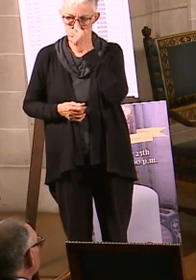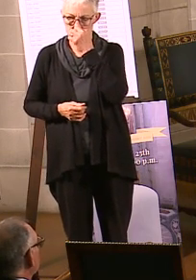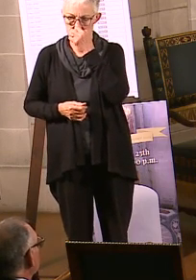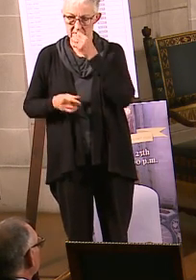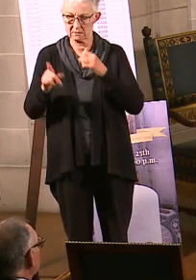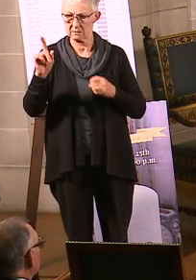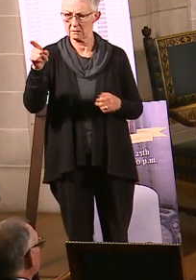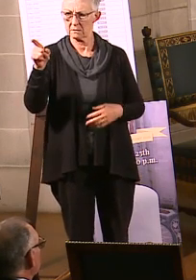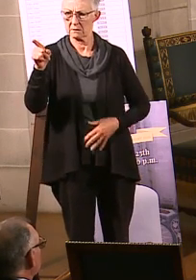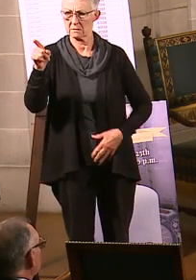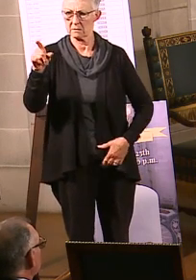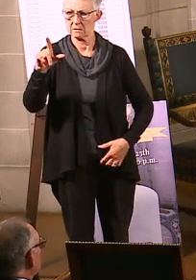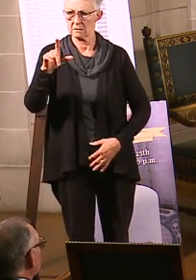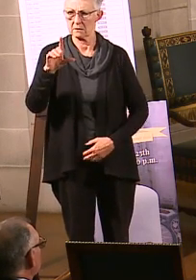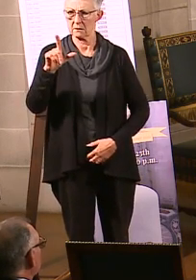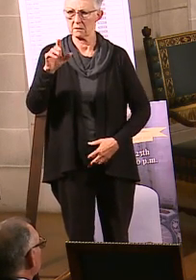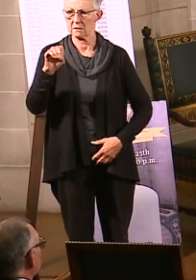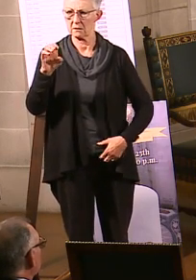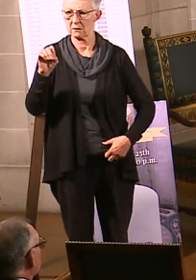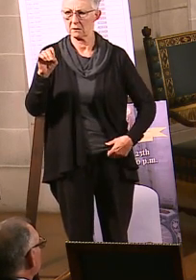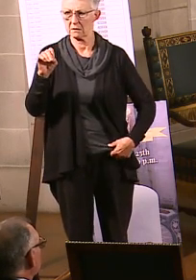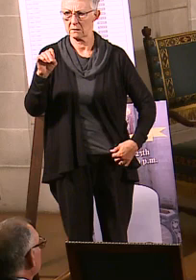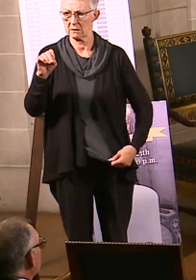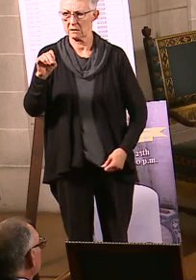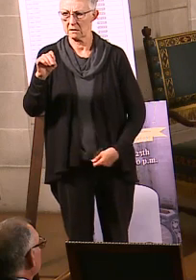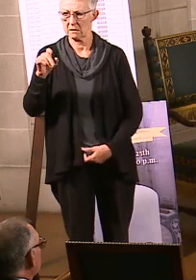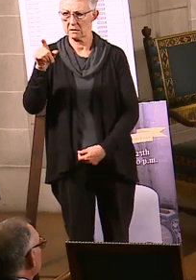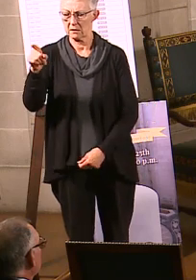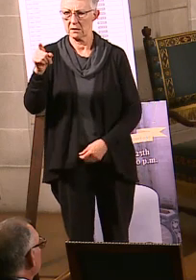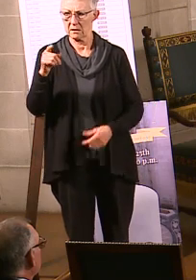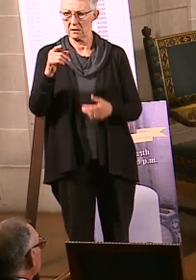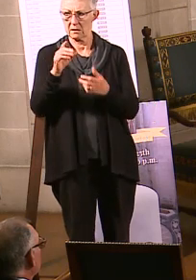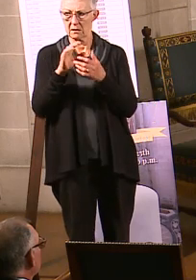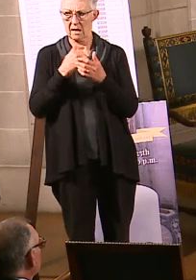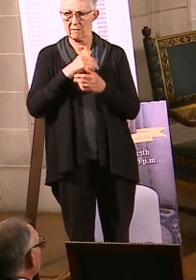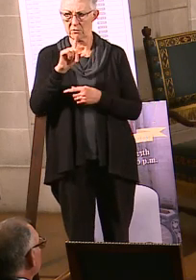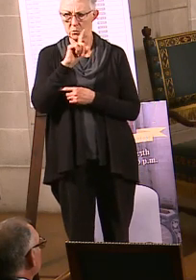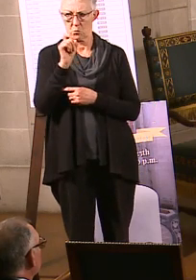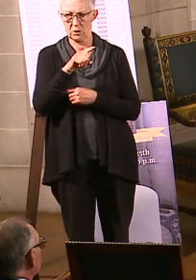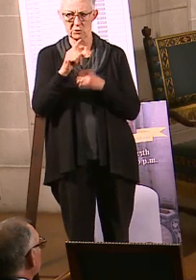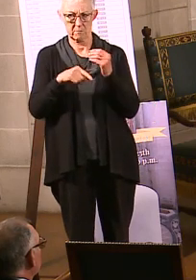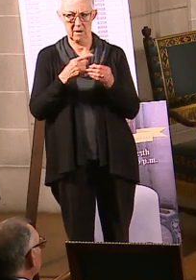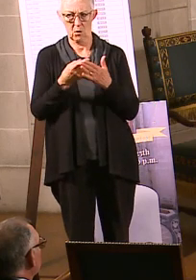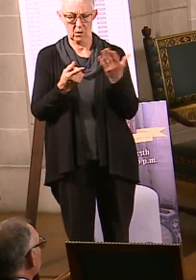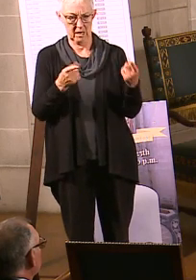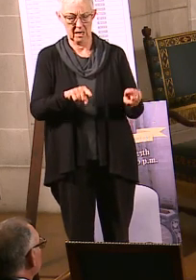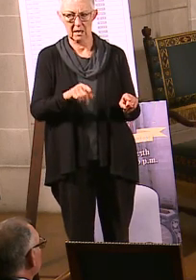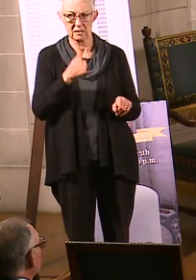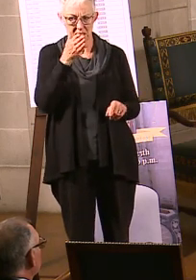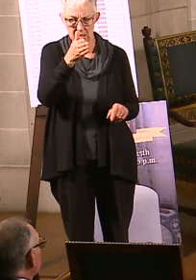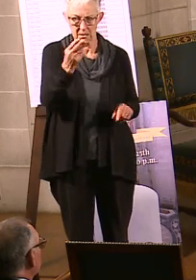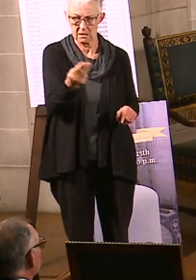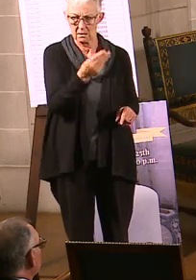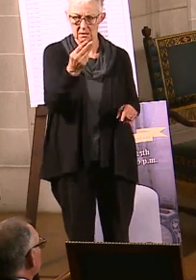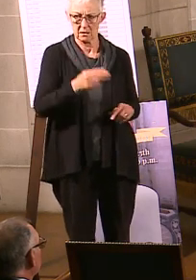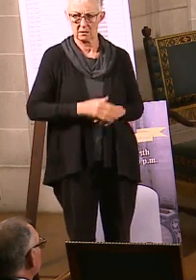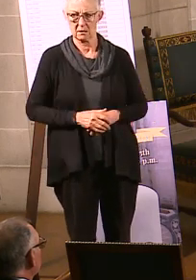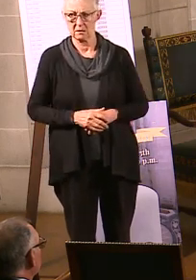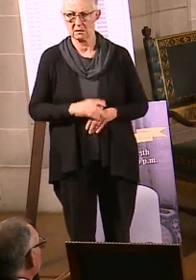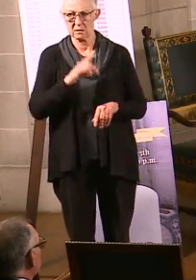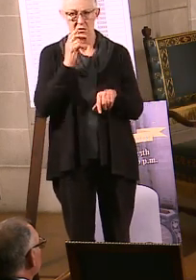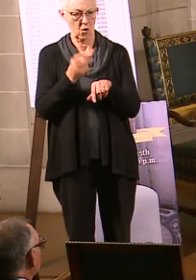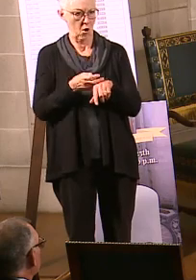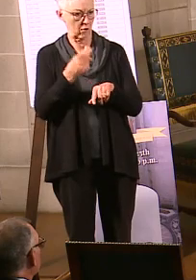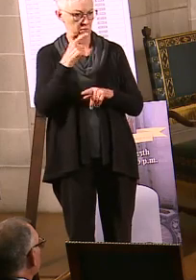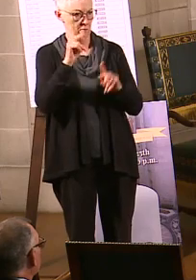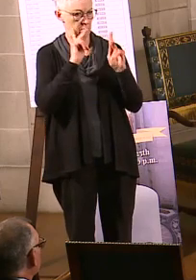question in regards Yeah, Lee. to the thing coming up on Monday, if I could ask it here. Obviously, it's hard for folks to not be able to do